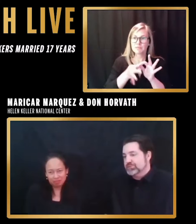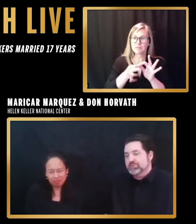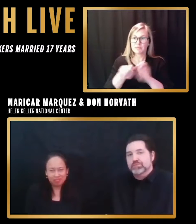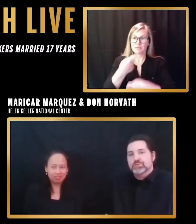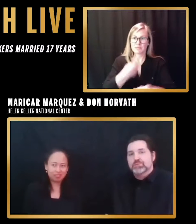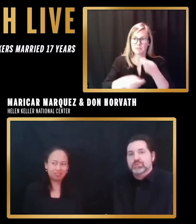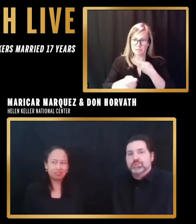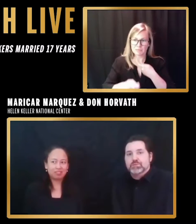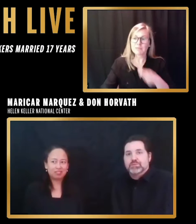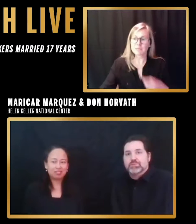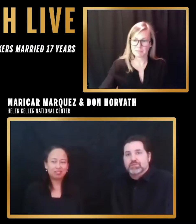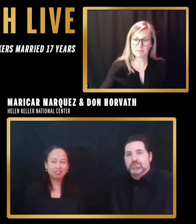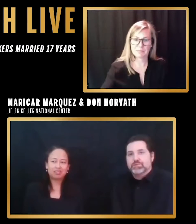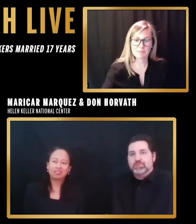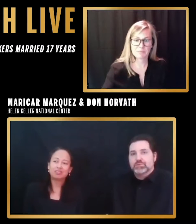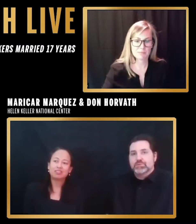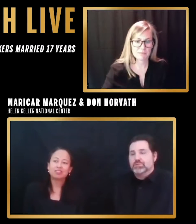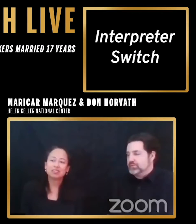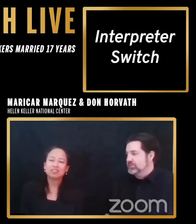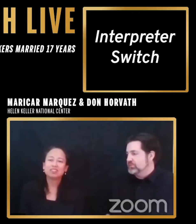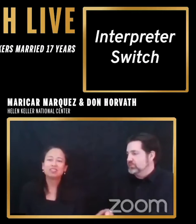switch.